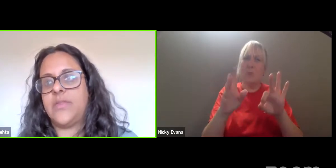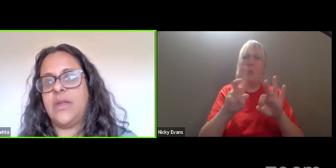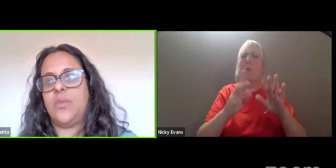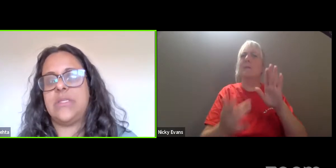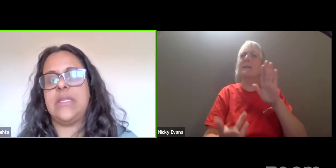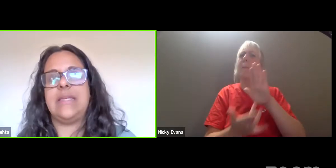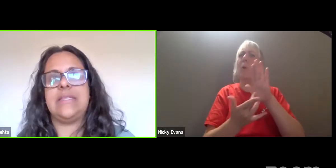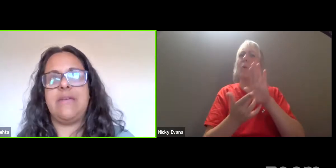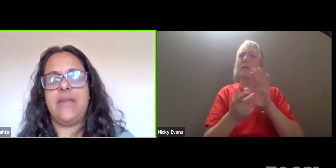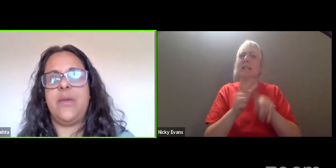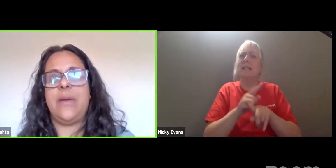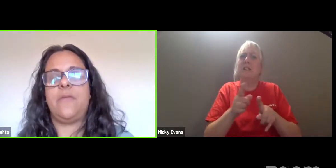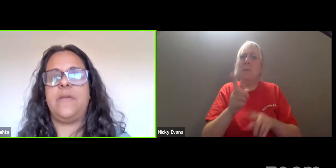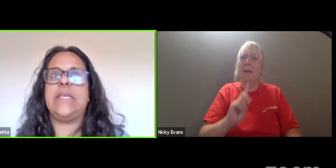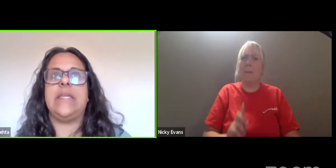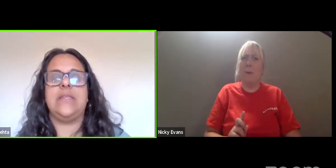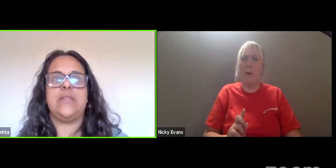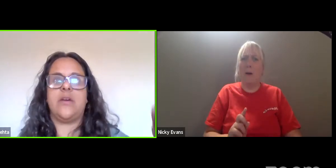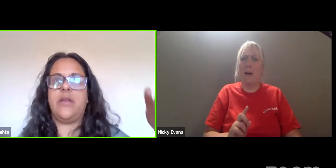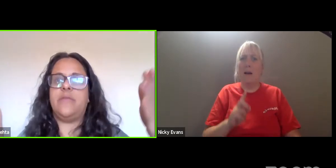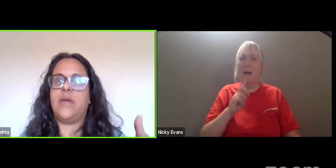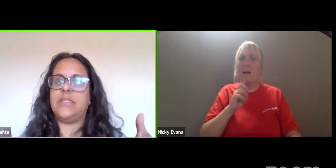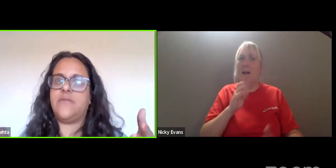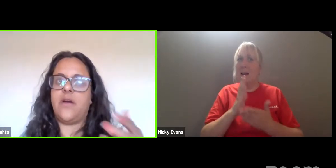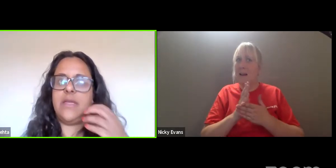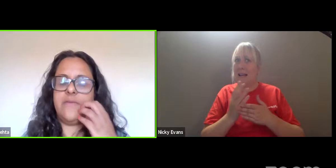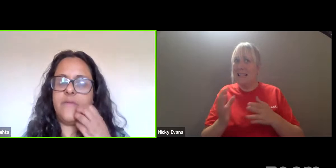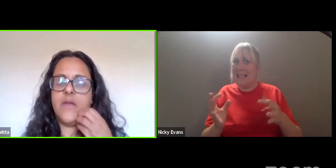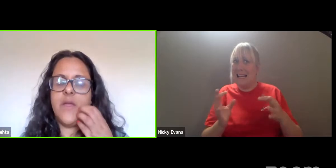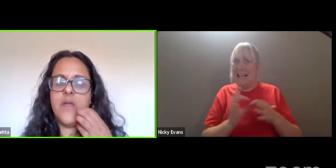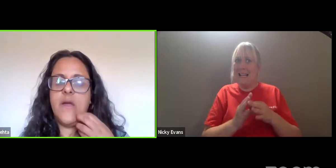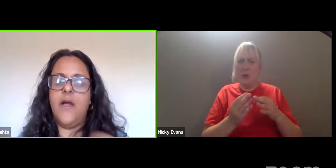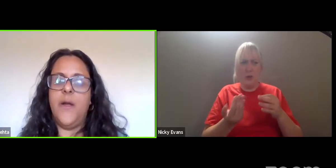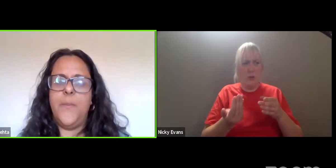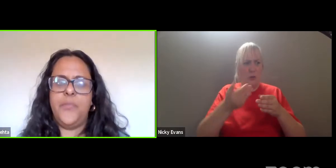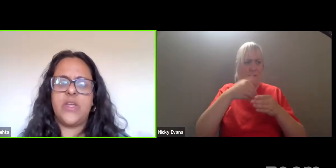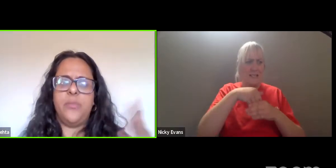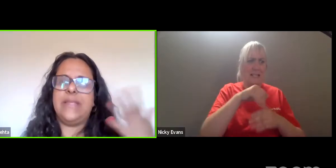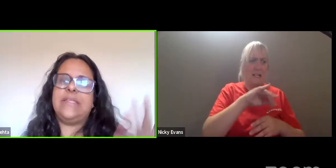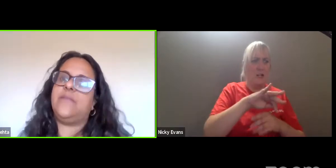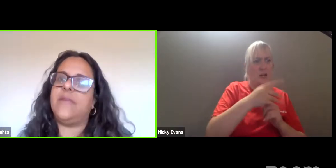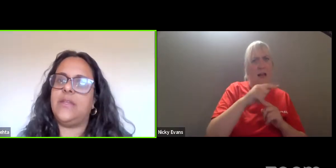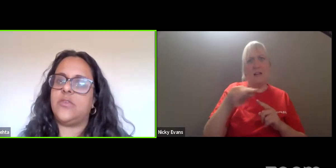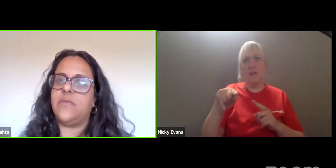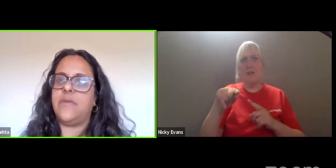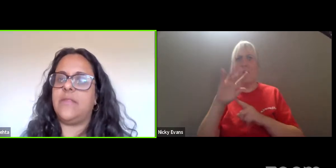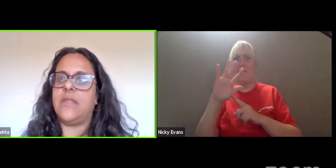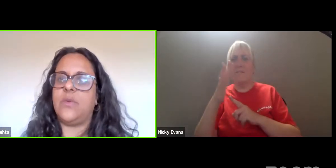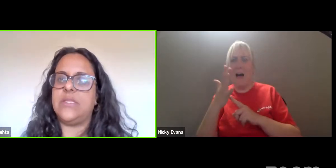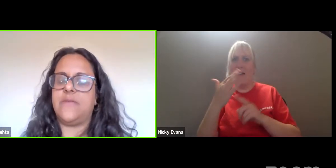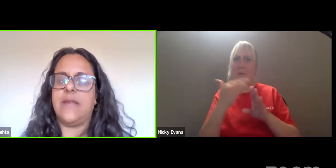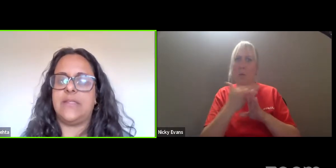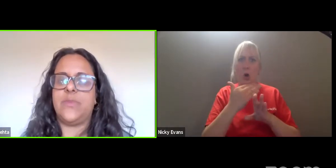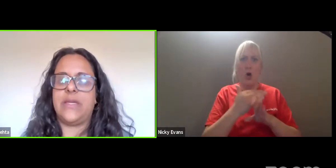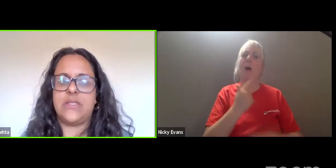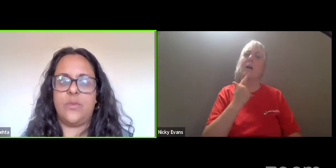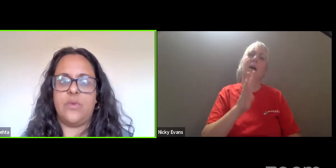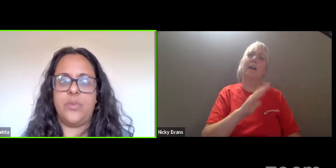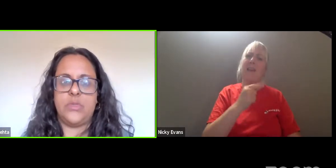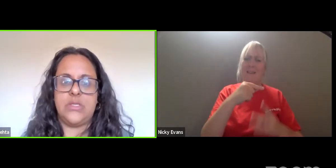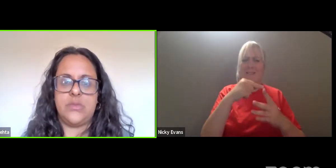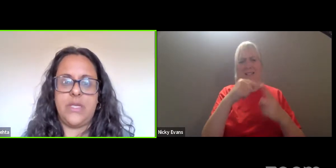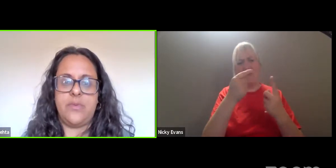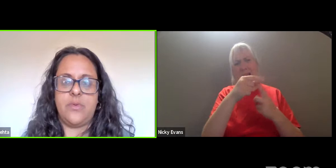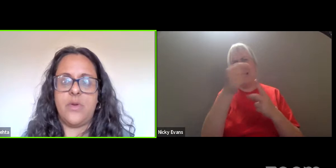from work, that it wasn't necessarily about fitting into the kind of 9 to 5 competitive nature of it. There were different aspects